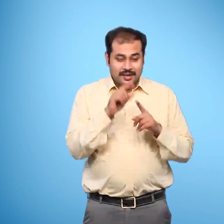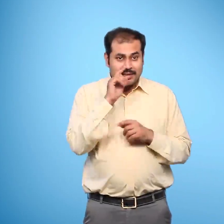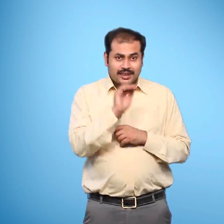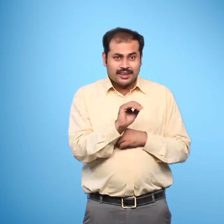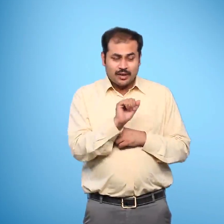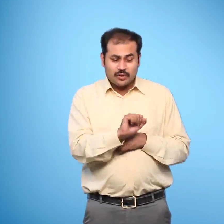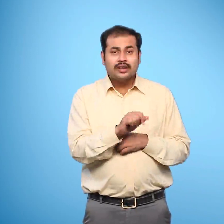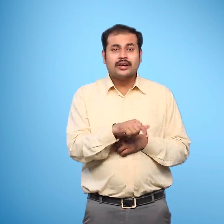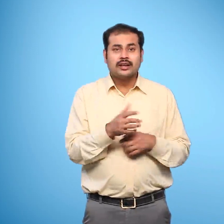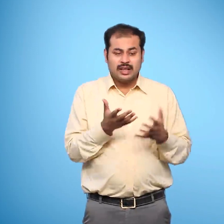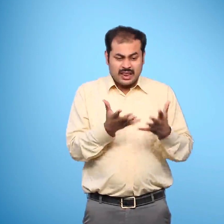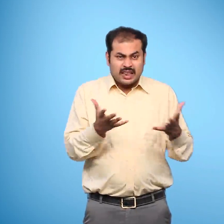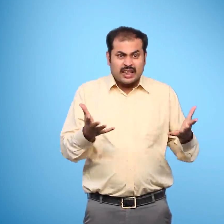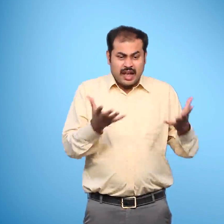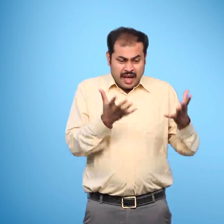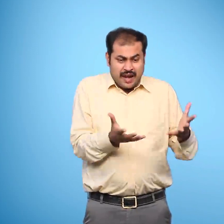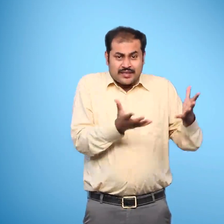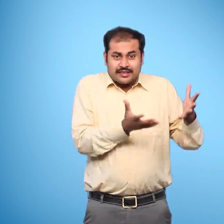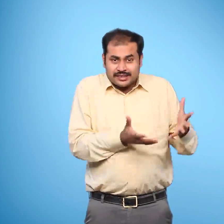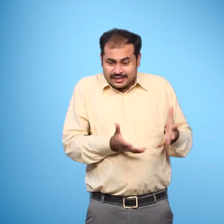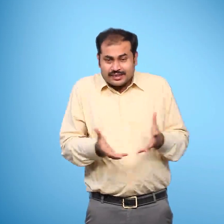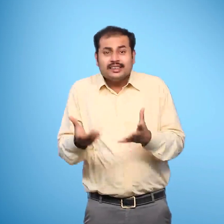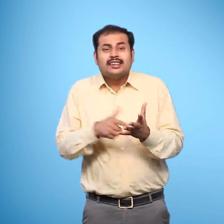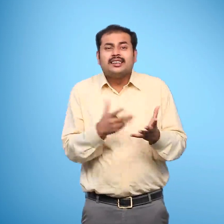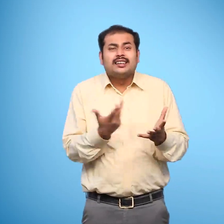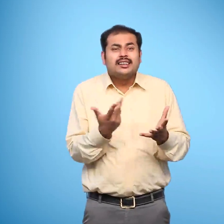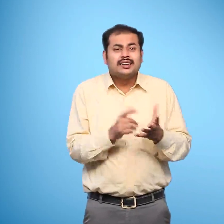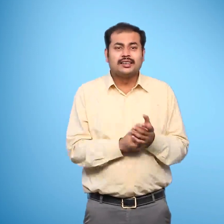She wants to take 15 kg sugarcane,